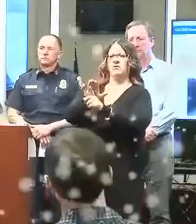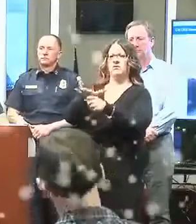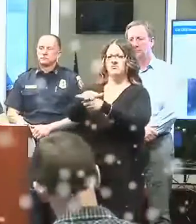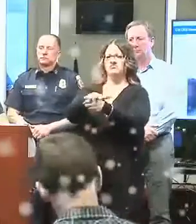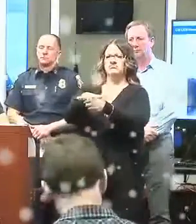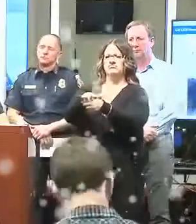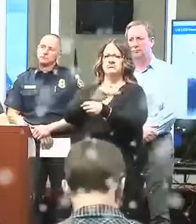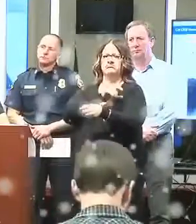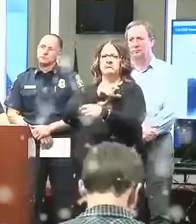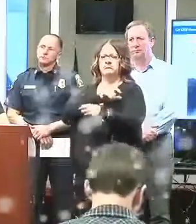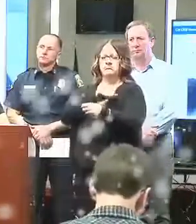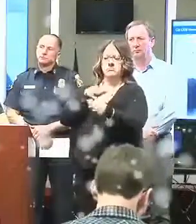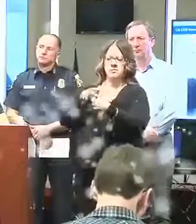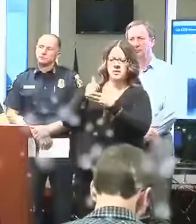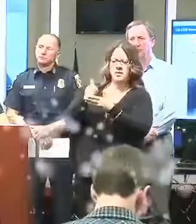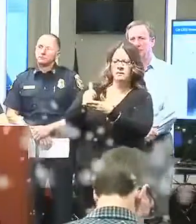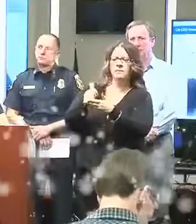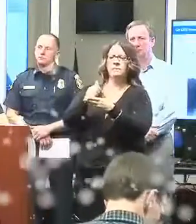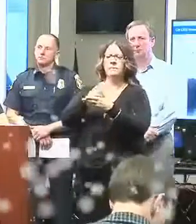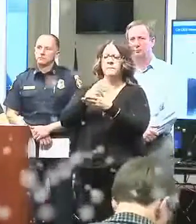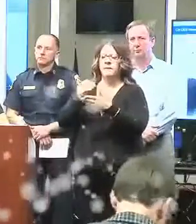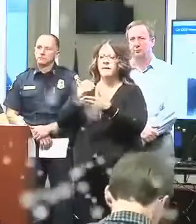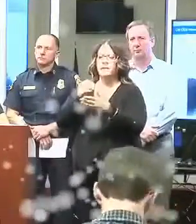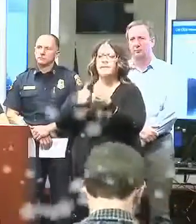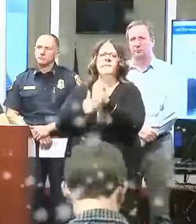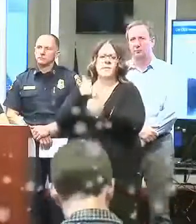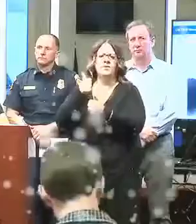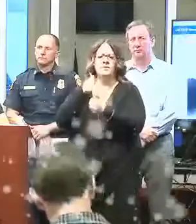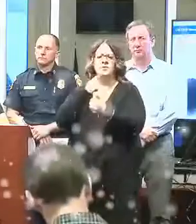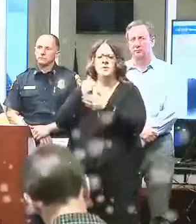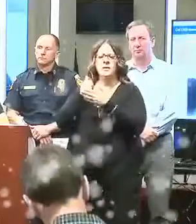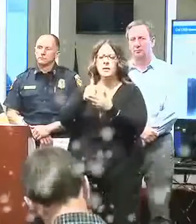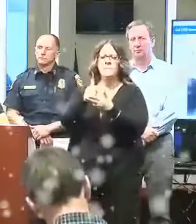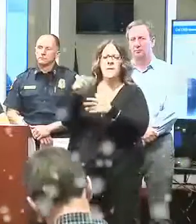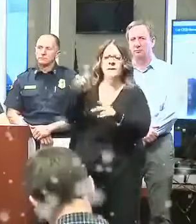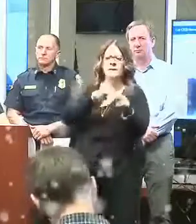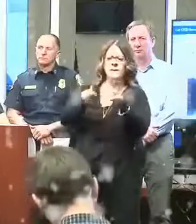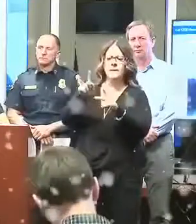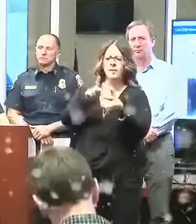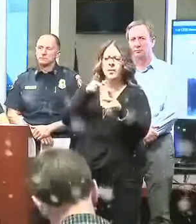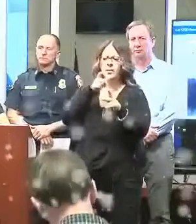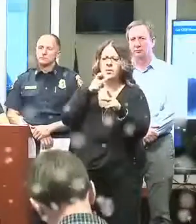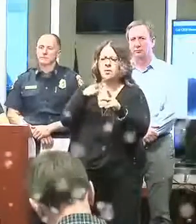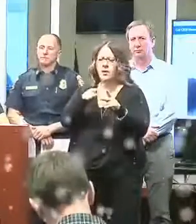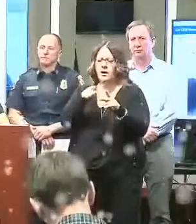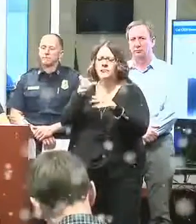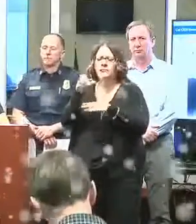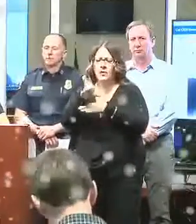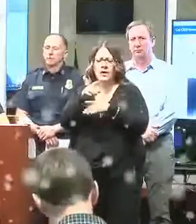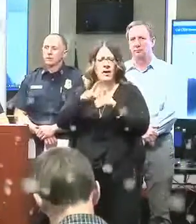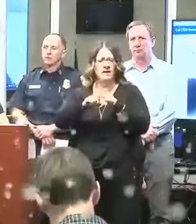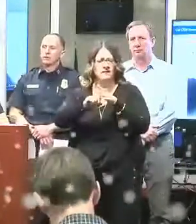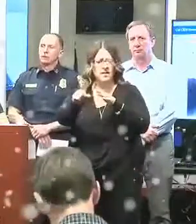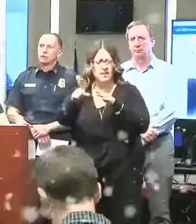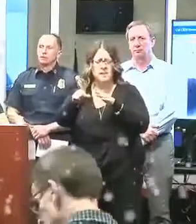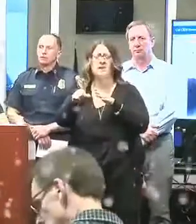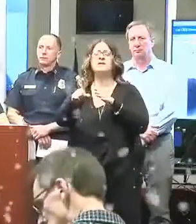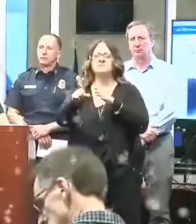address most of the displaced folks that have been forced to evacuate as a result of the